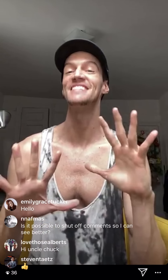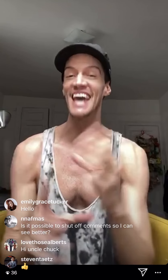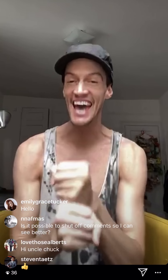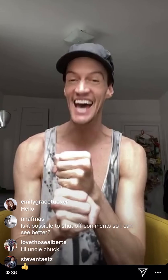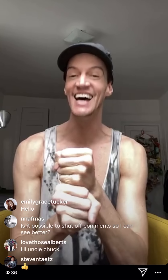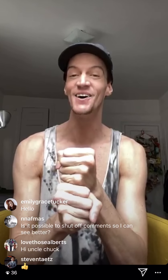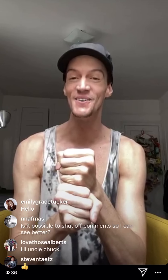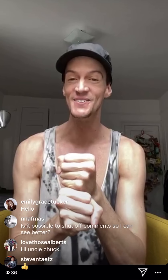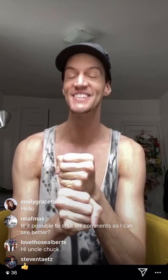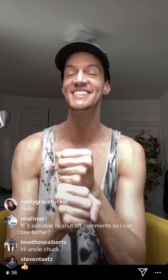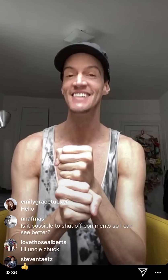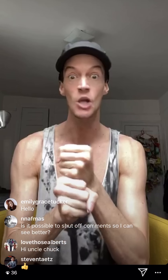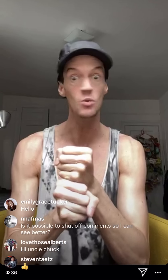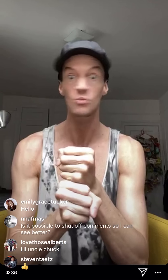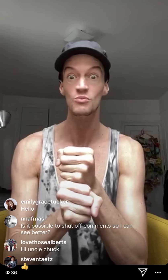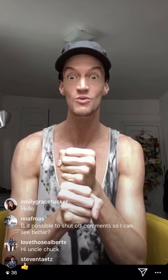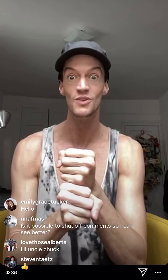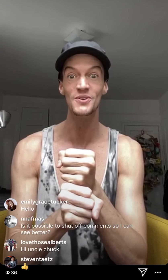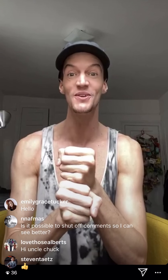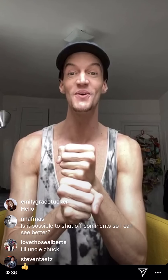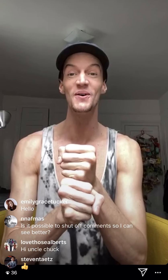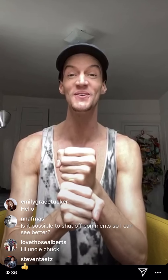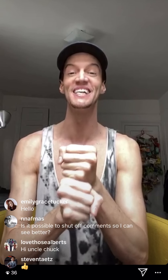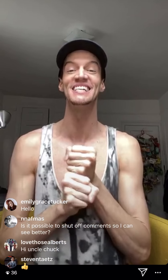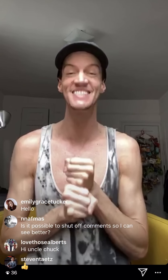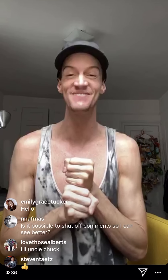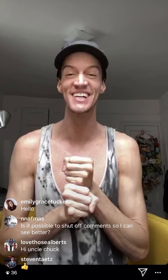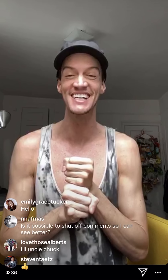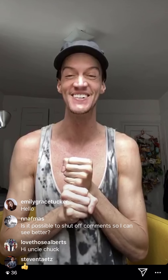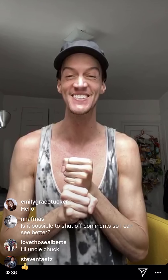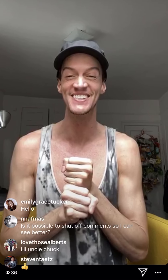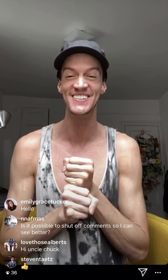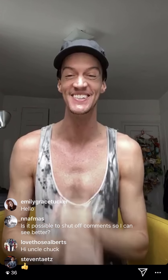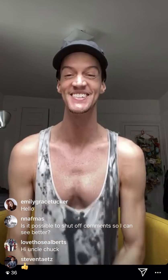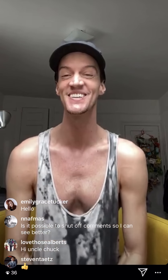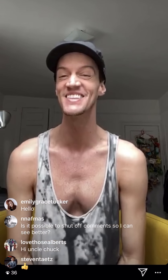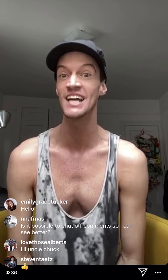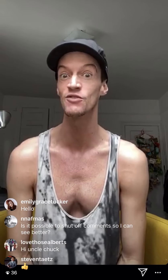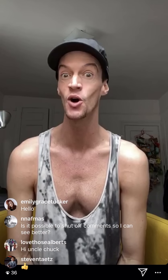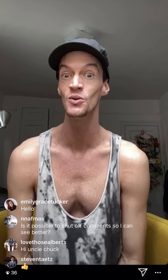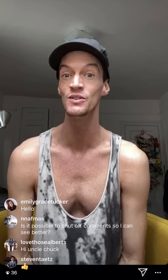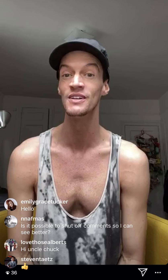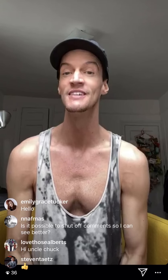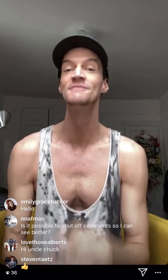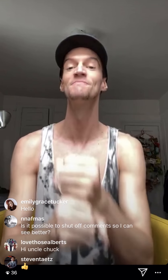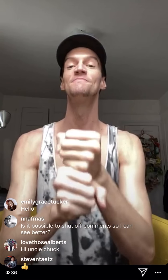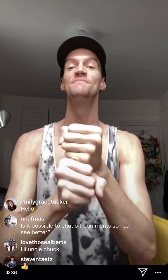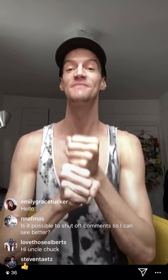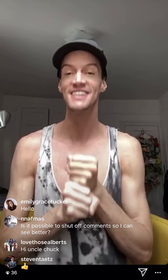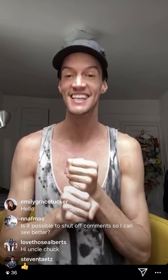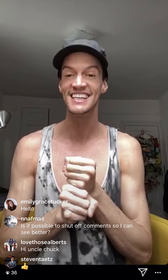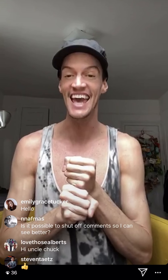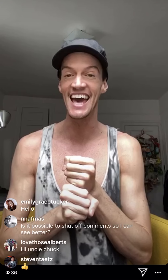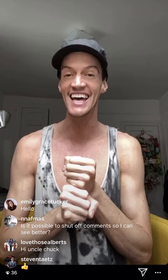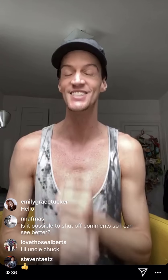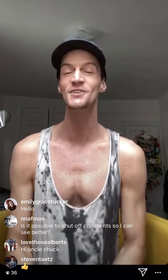Yeah, hold. No. Hold is to bring it closer to you. Show me the sign for hold. Yeah, show me the